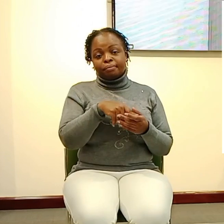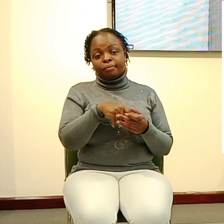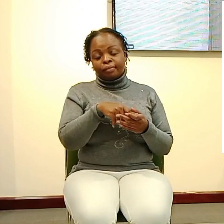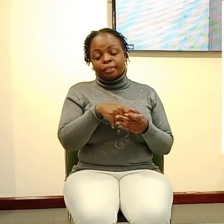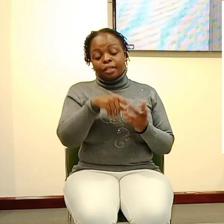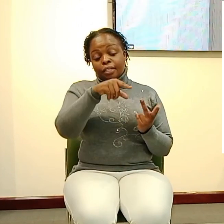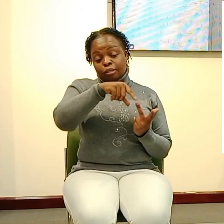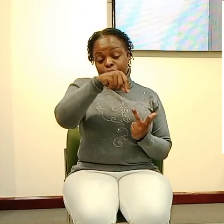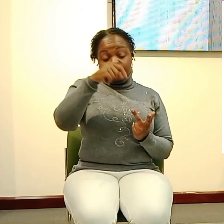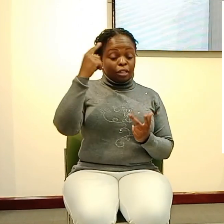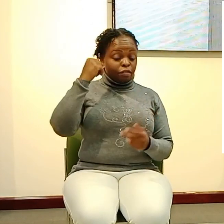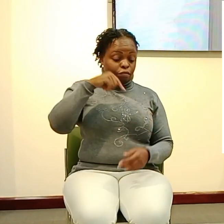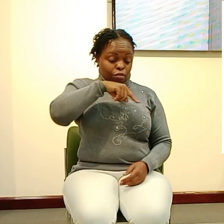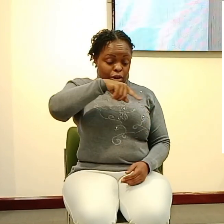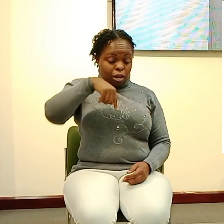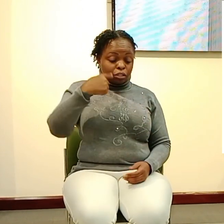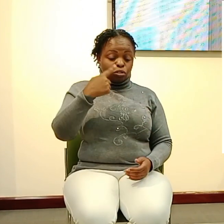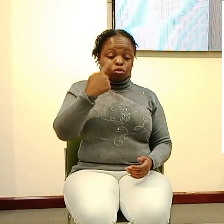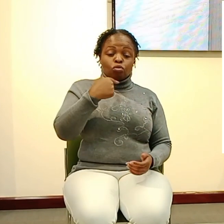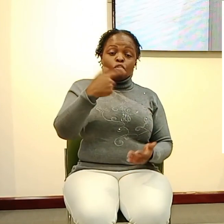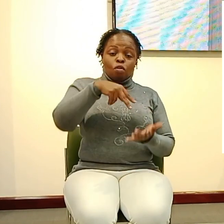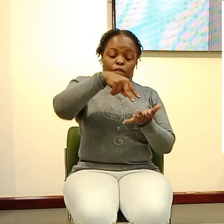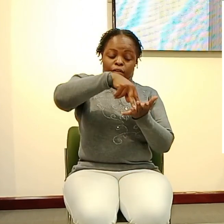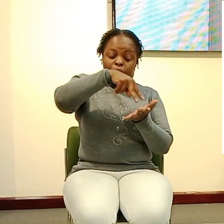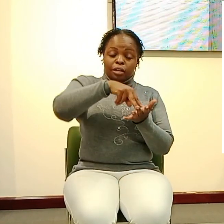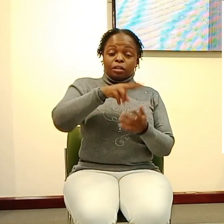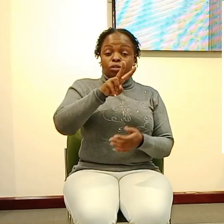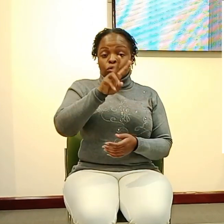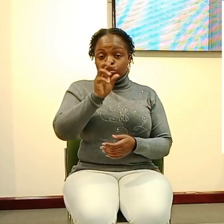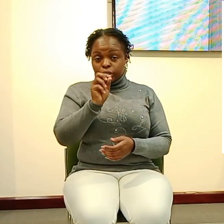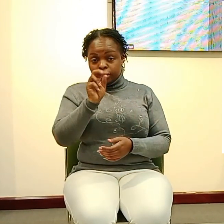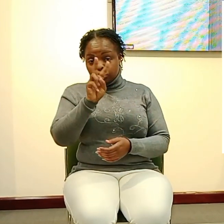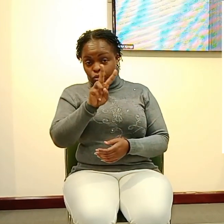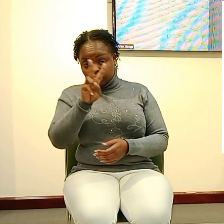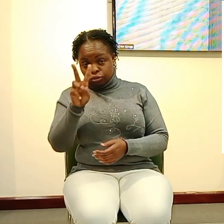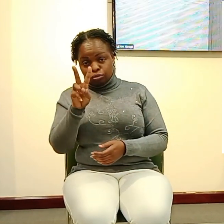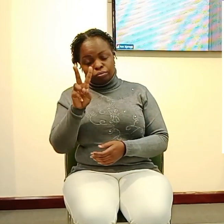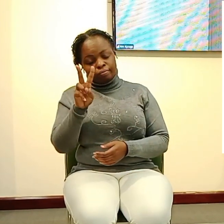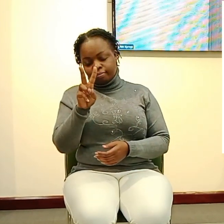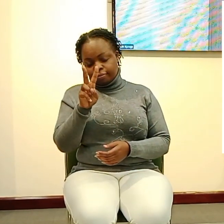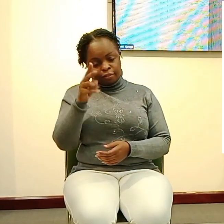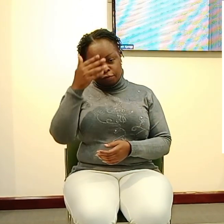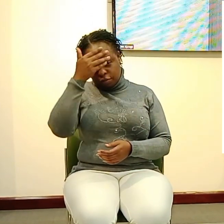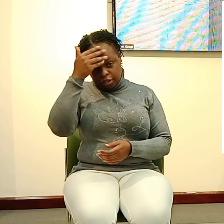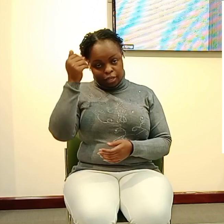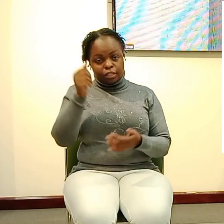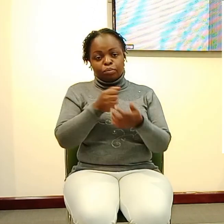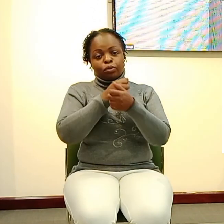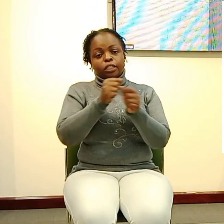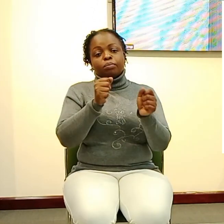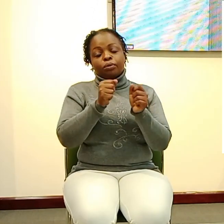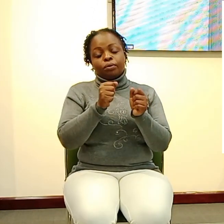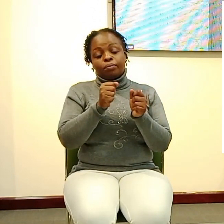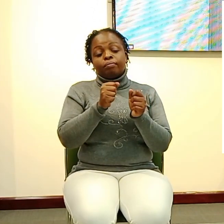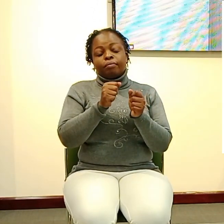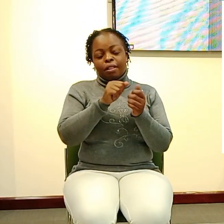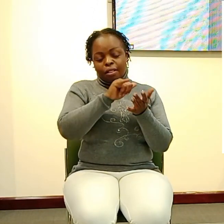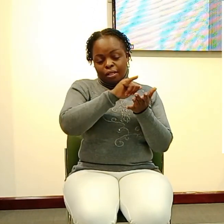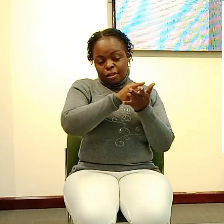And especially for us who vied in 2022, we will never forget that